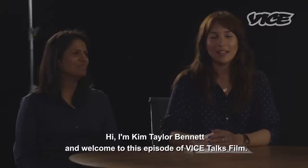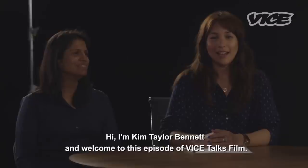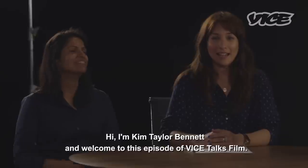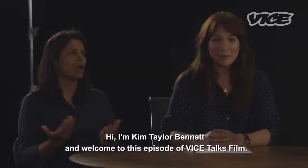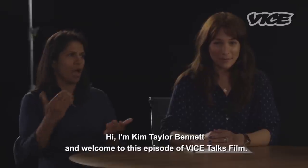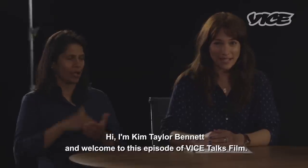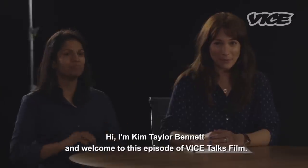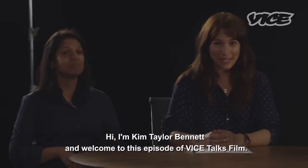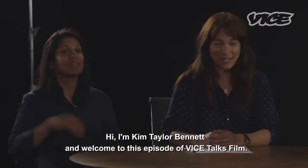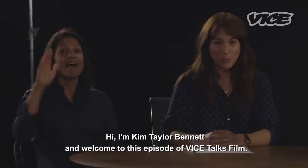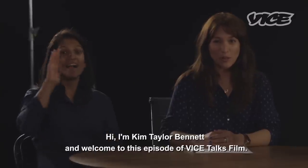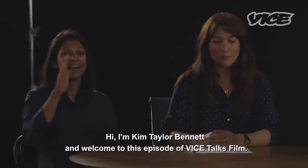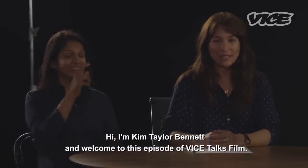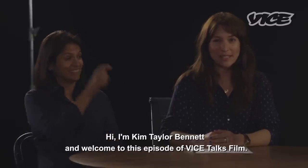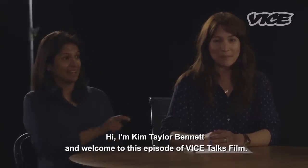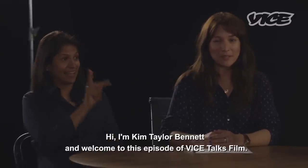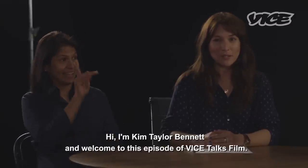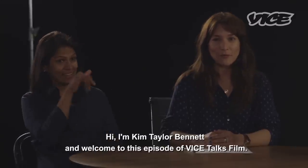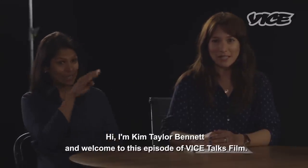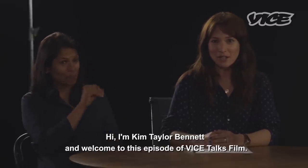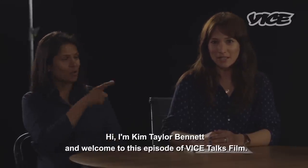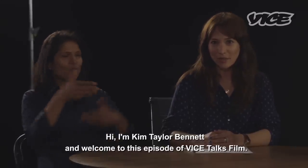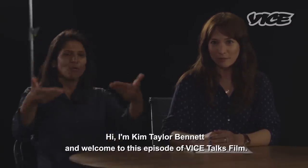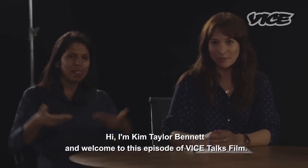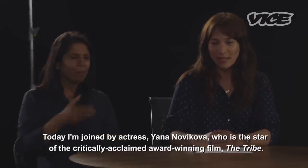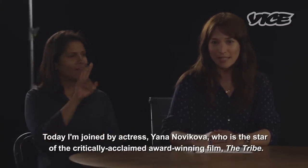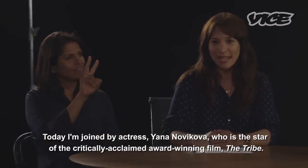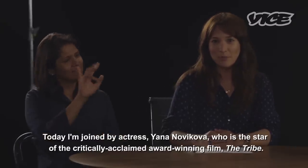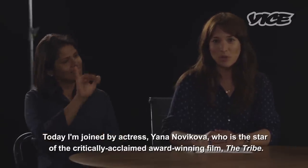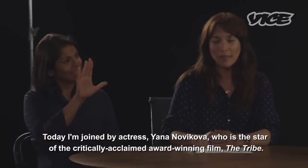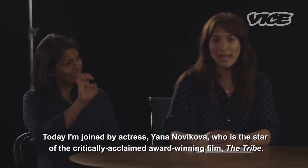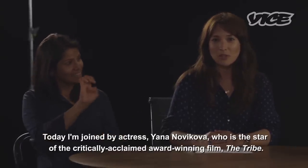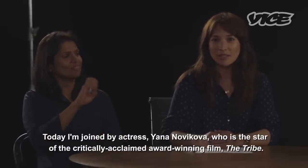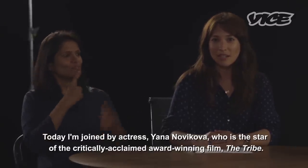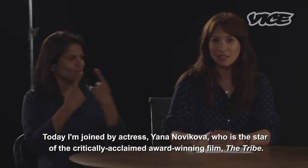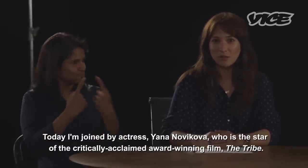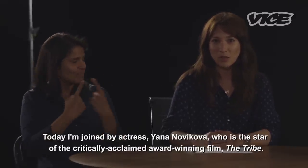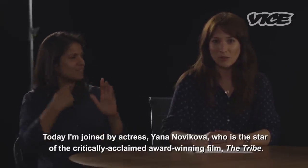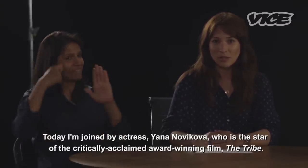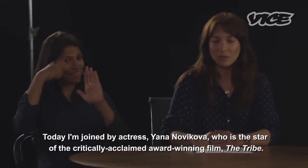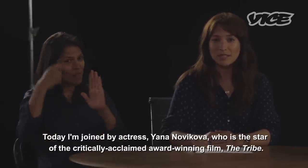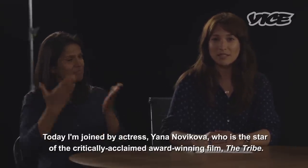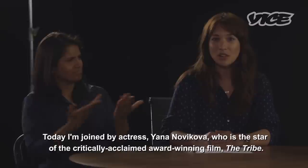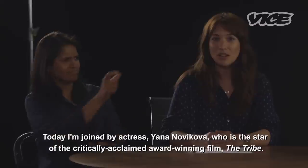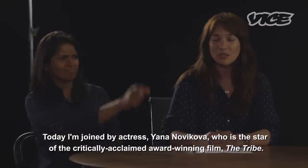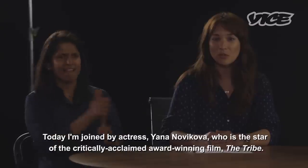Hi, I'm Kim Taylor Bennett, and welcome to this episode of Vice Talks Film. Today, I'm joined by actress Yana Novikova, who is the star of the